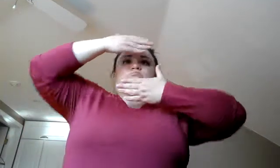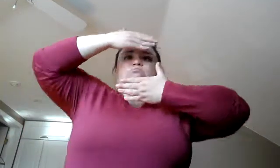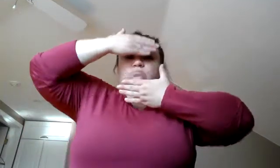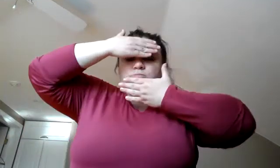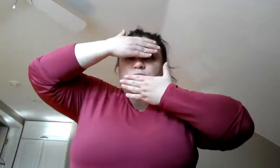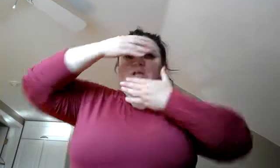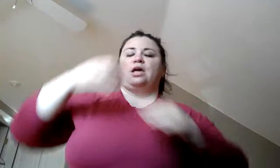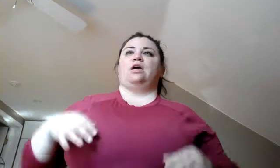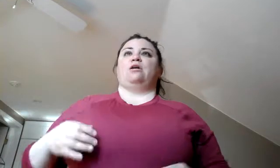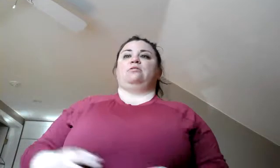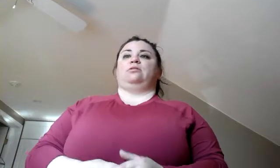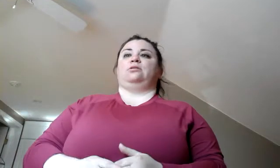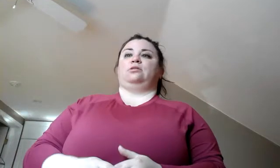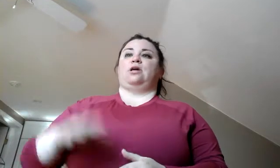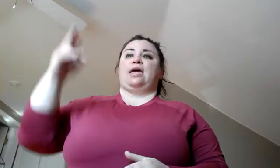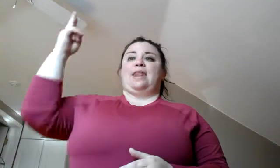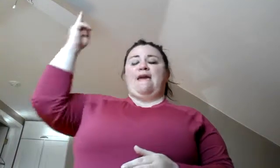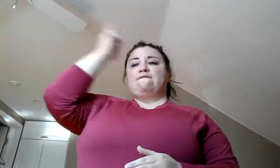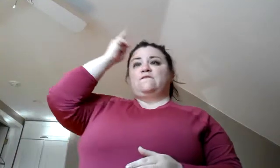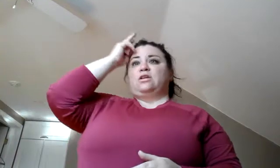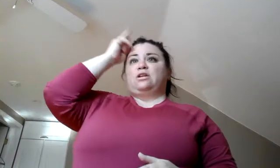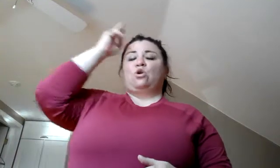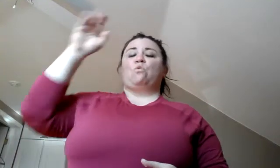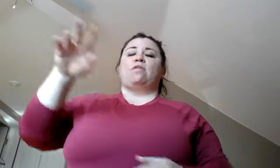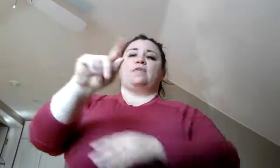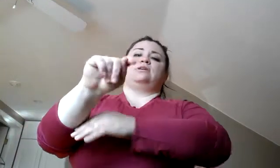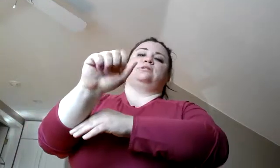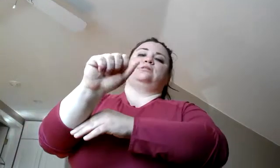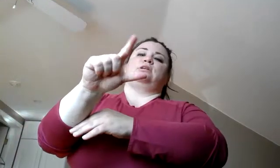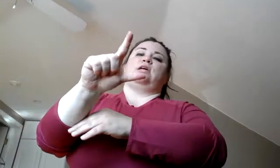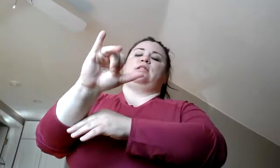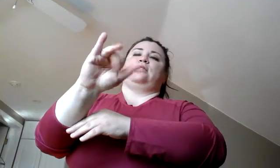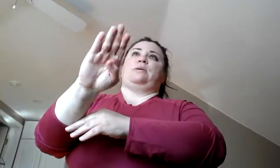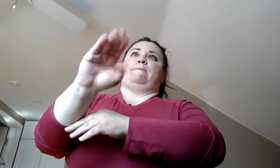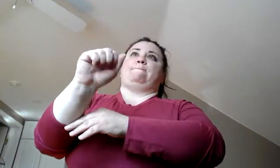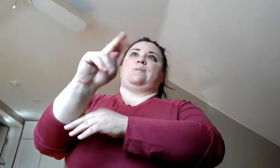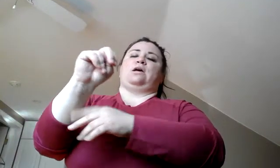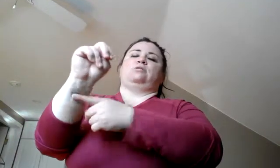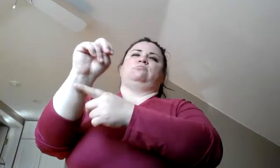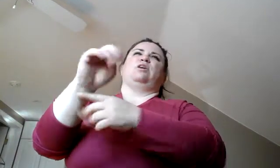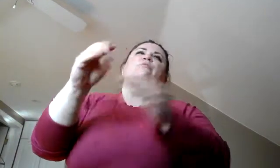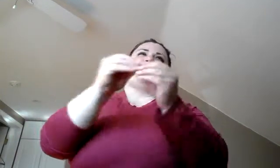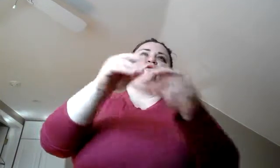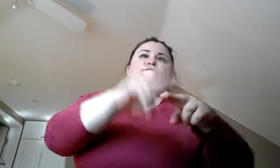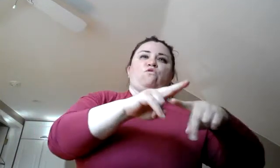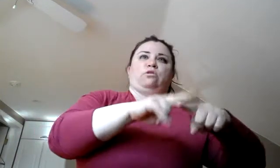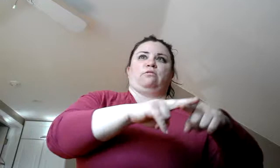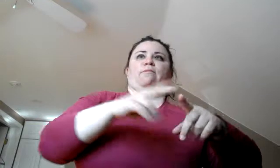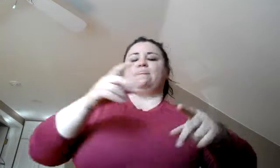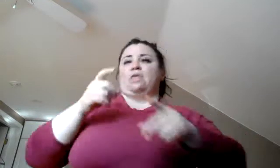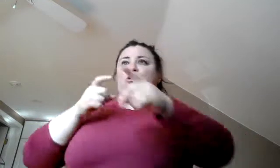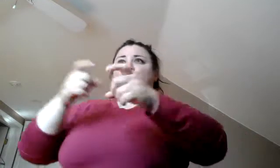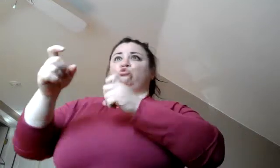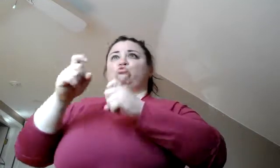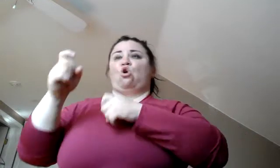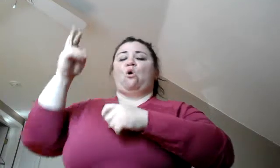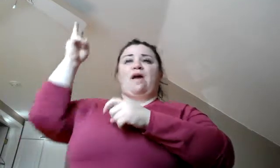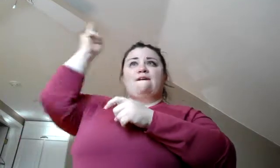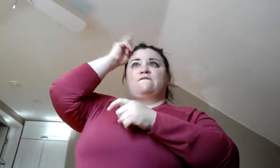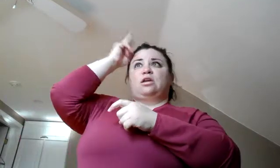In Afghanistan, when the Taliban, there's more vocabulary, was controlling that country and allowing Osama